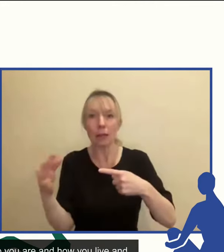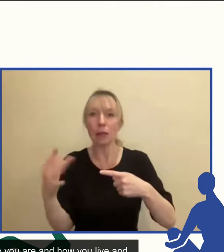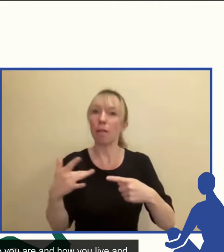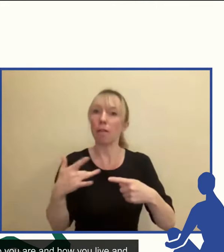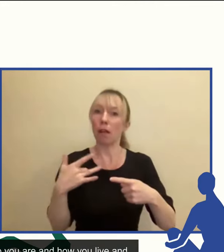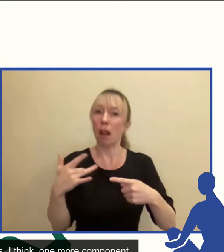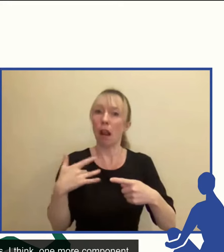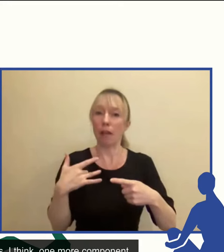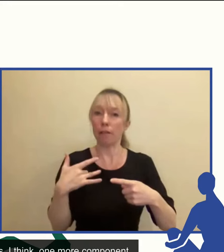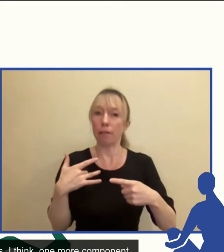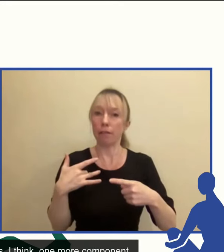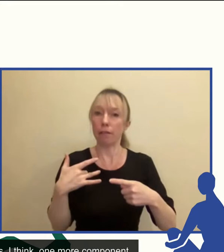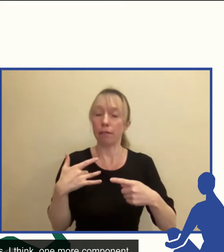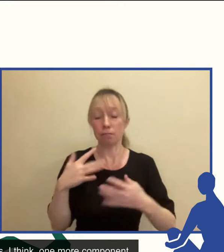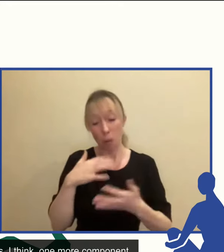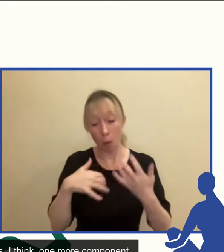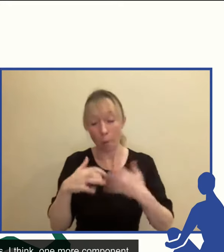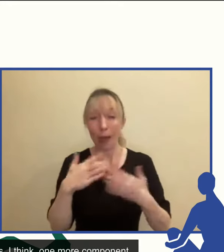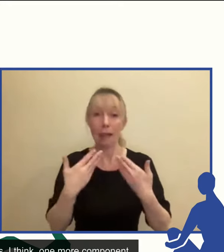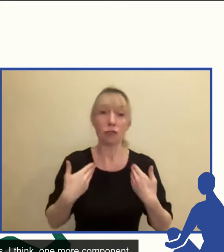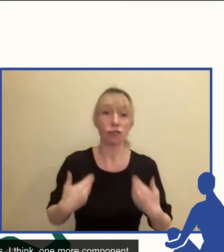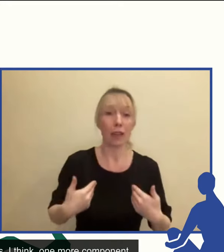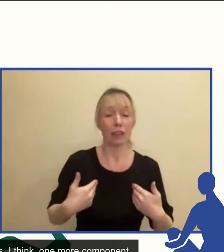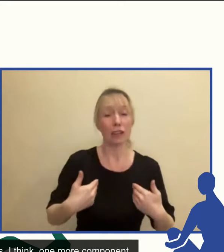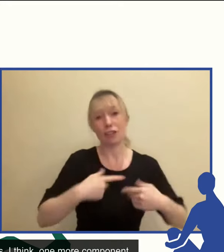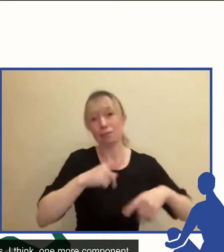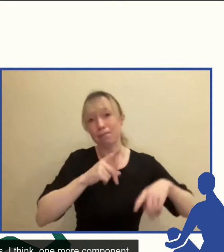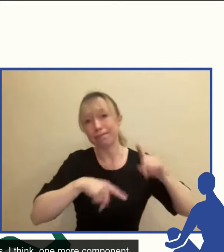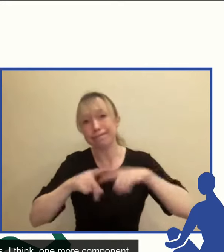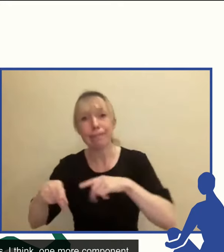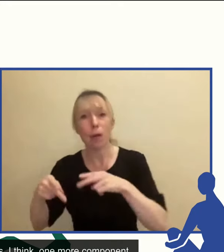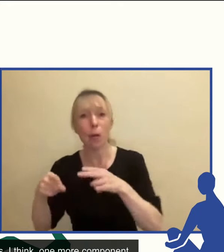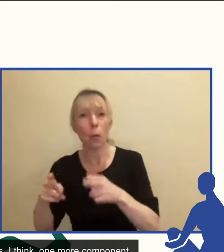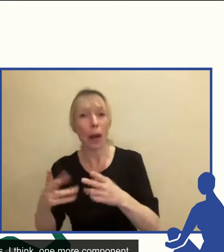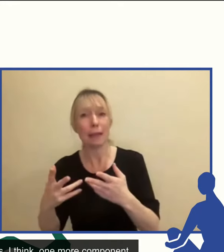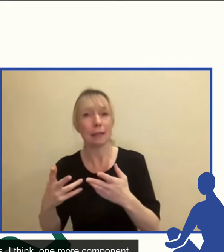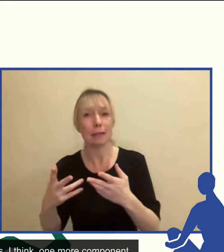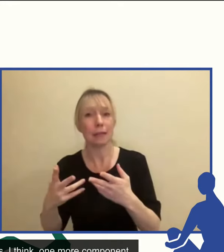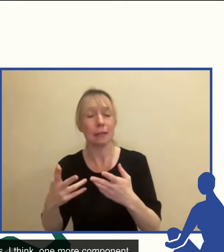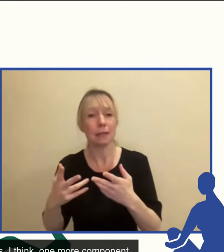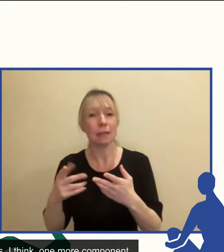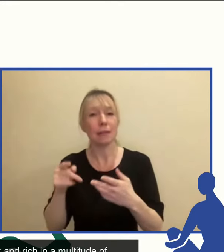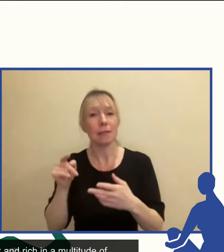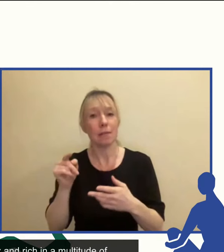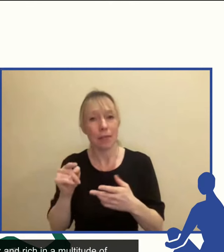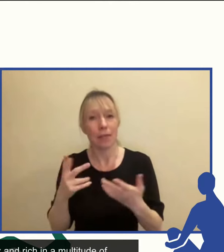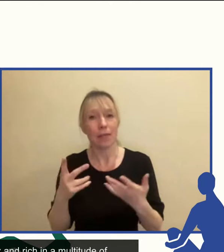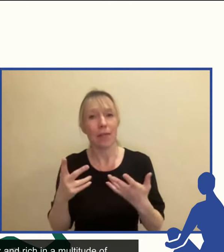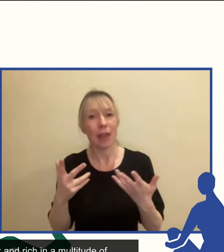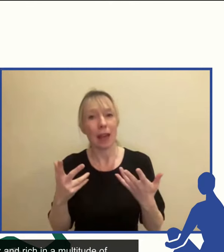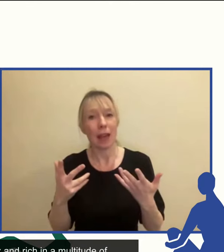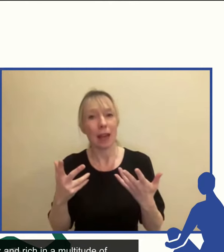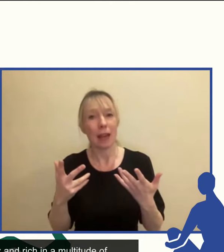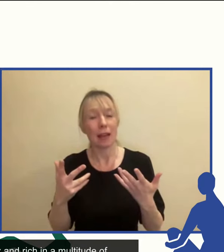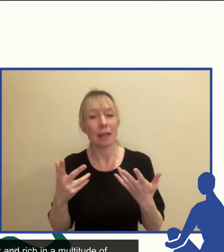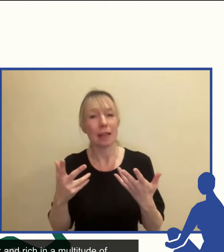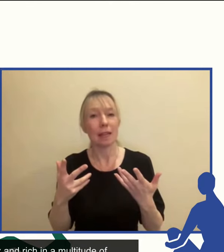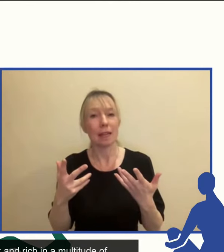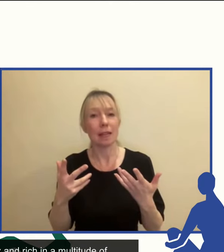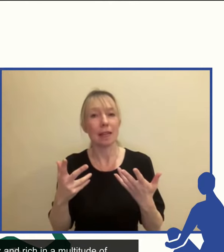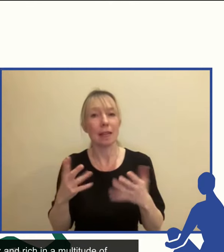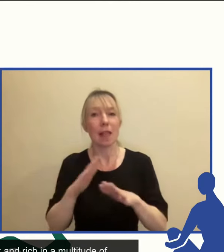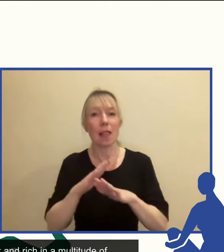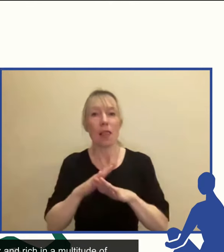is, complex and rich in a multitude of ways. And I think that's precisely the